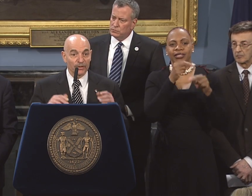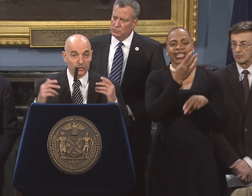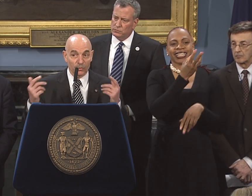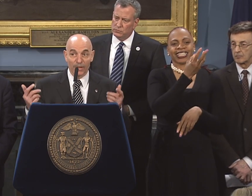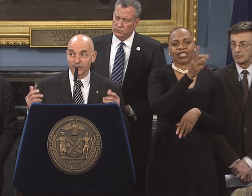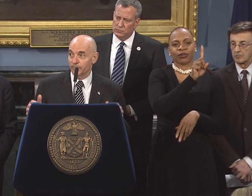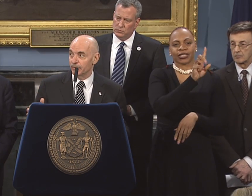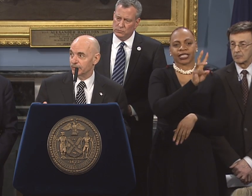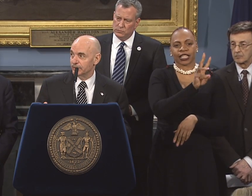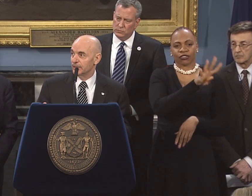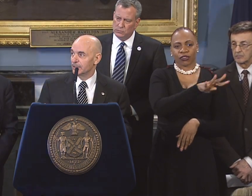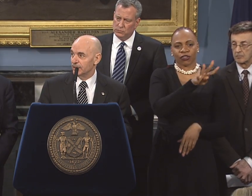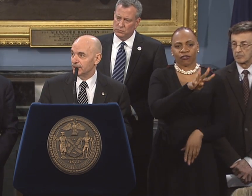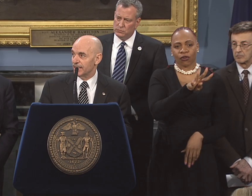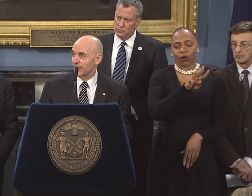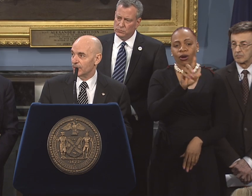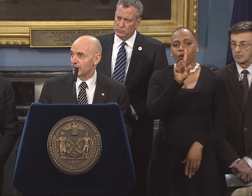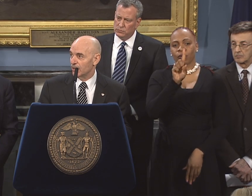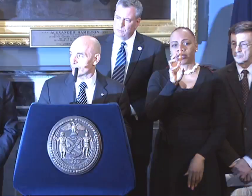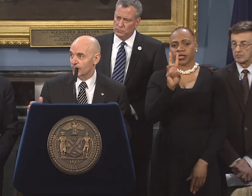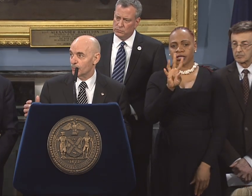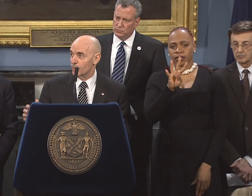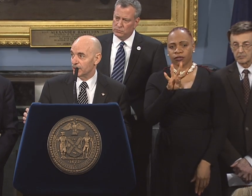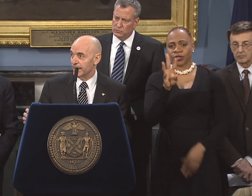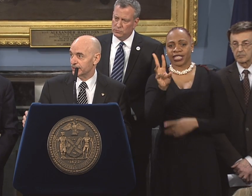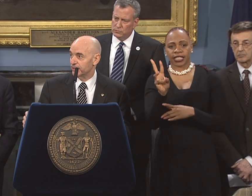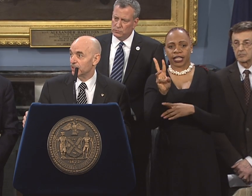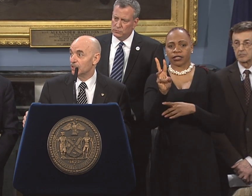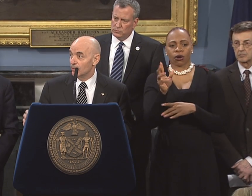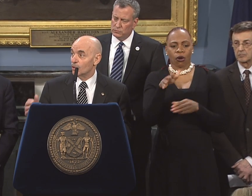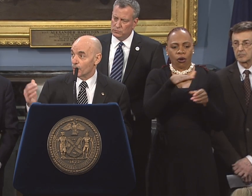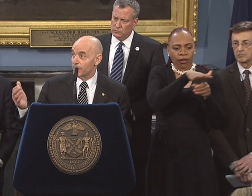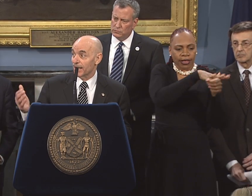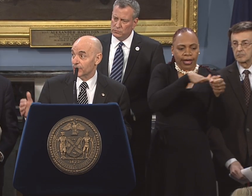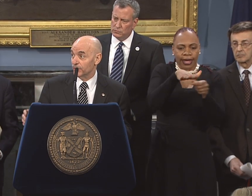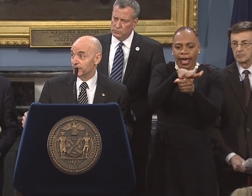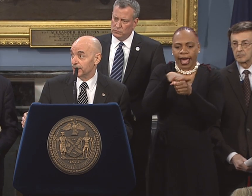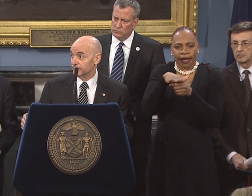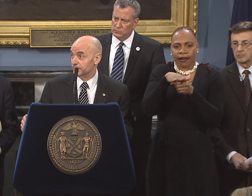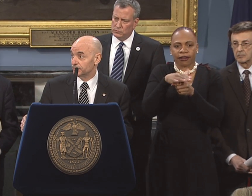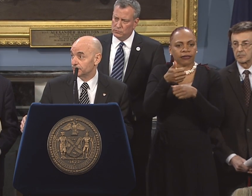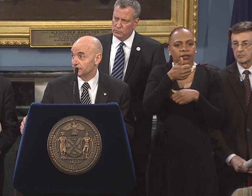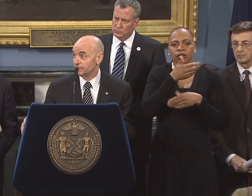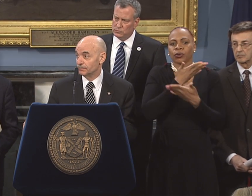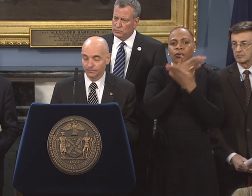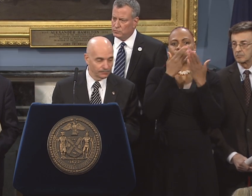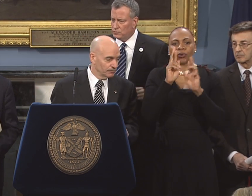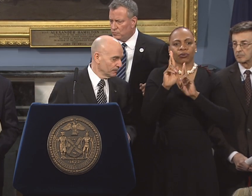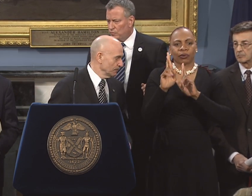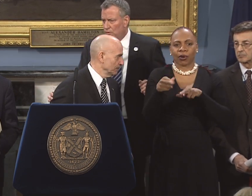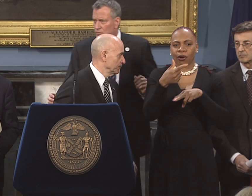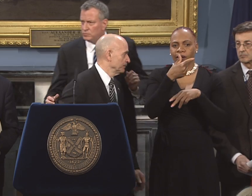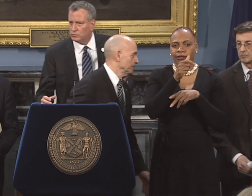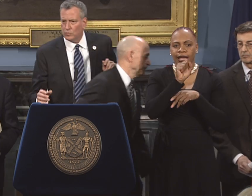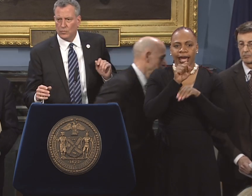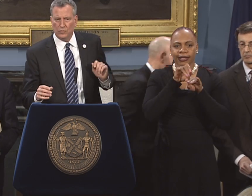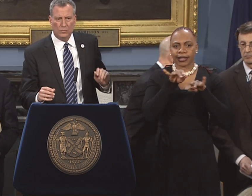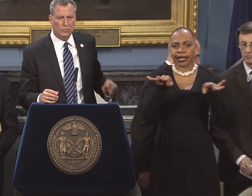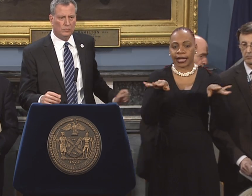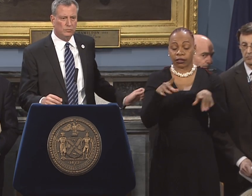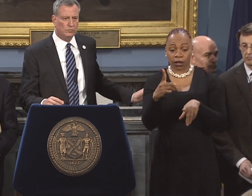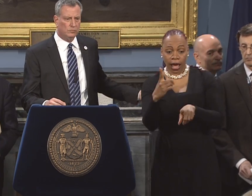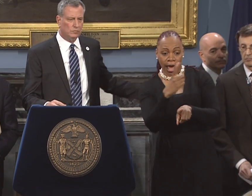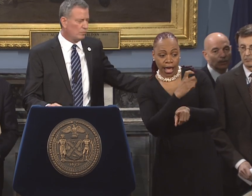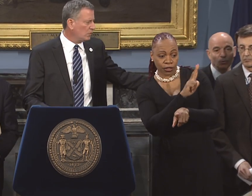any of the other surrounding buildings in that area of a reported gas leak, going back 30 days. Is that